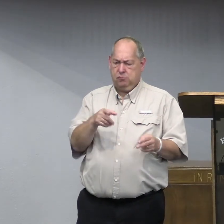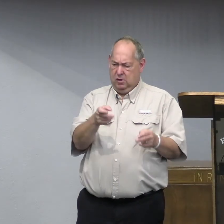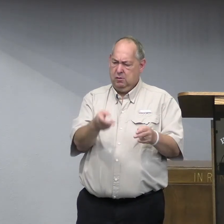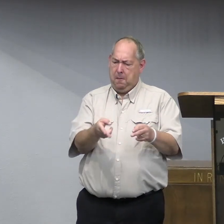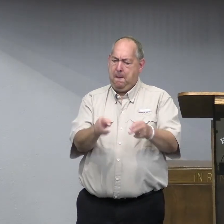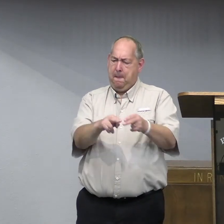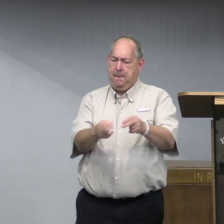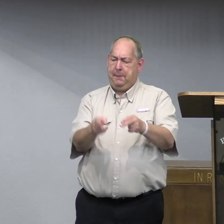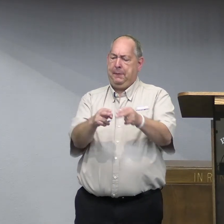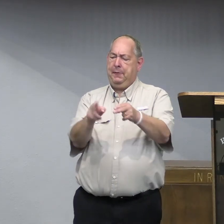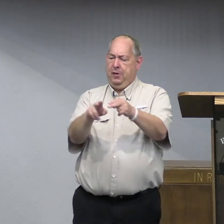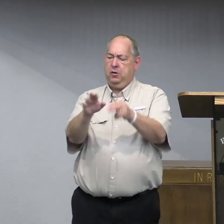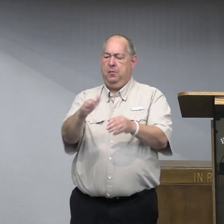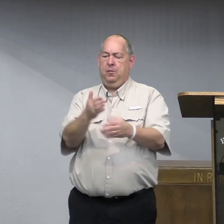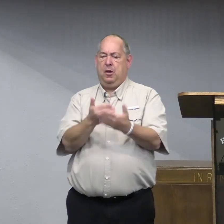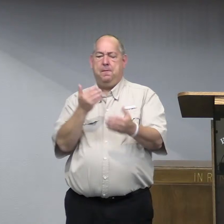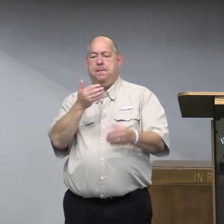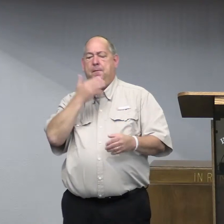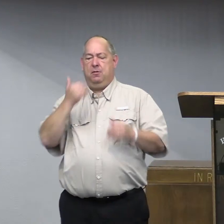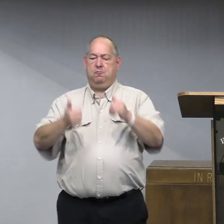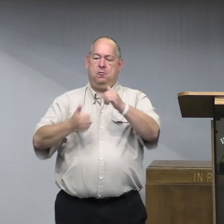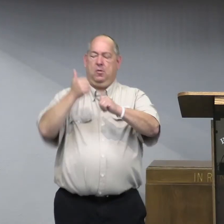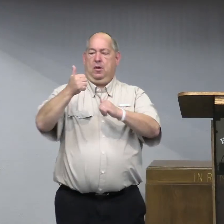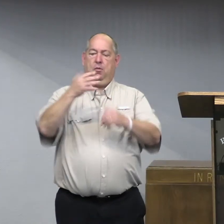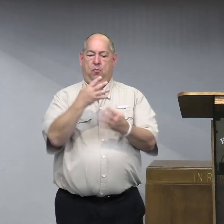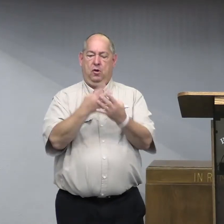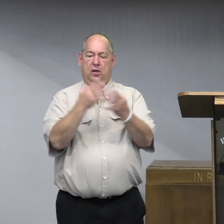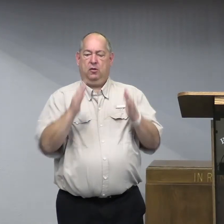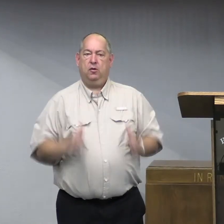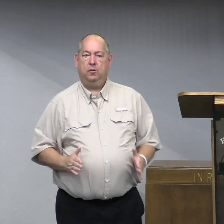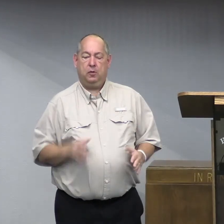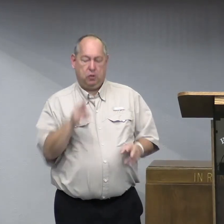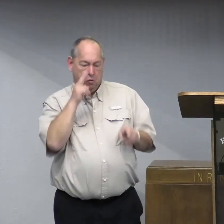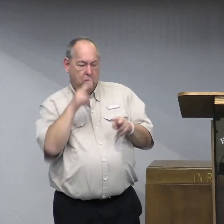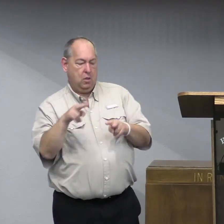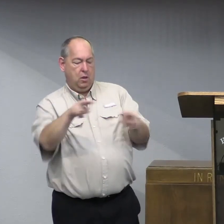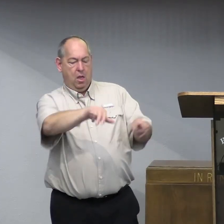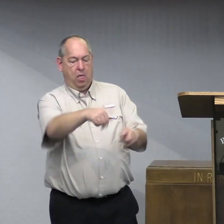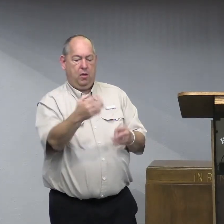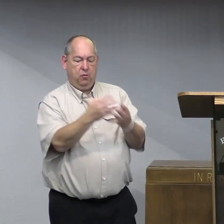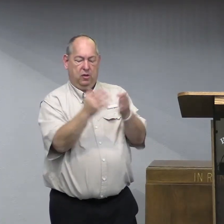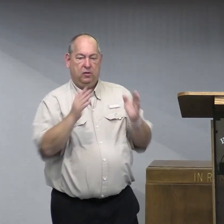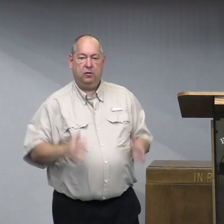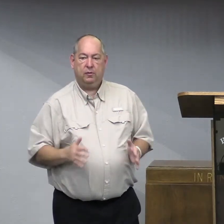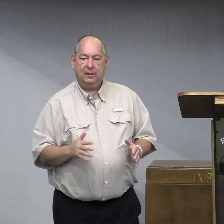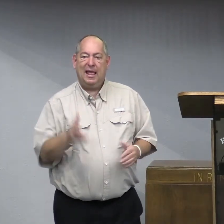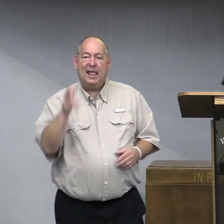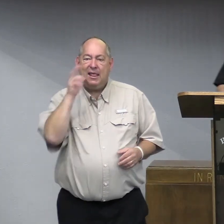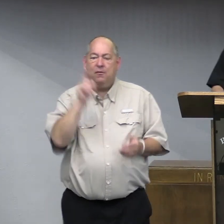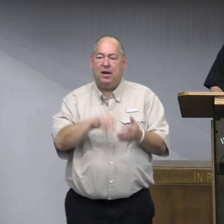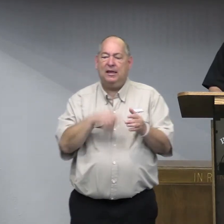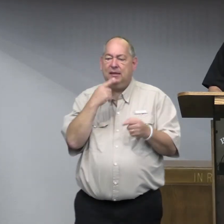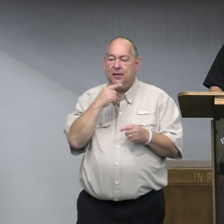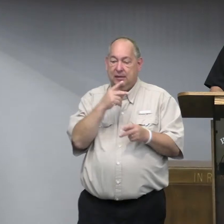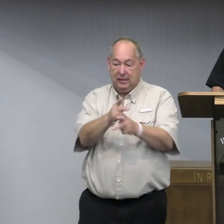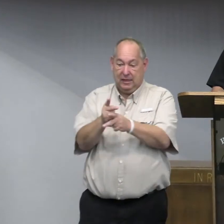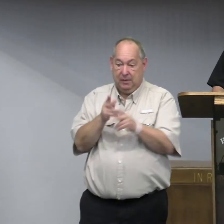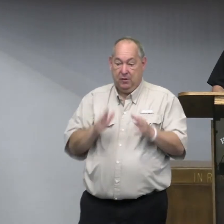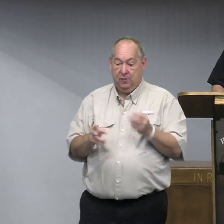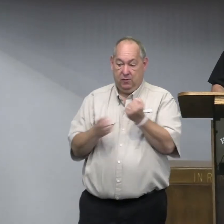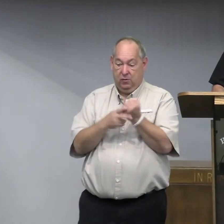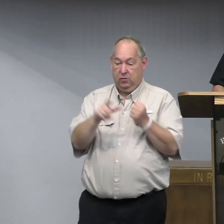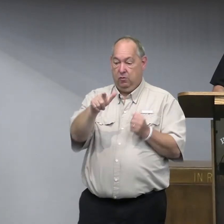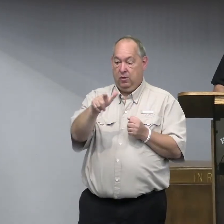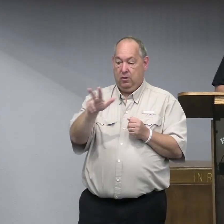to promote you as chief prisoner. You're going to look after the other prisoners. And just listen to what he says. The keeper, in verse